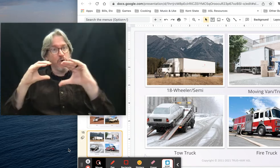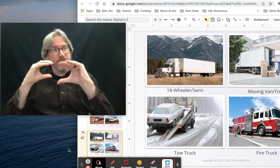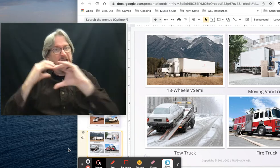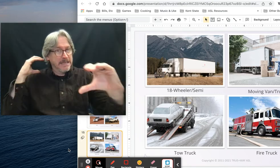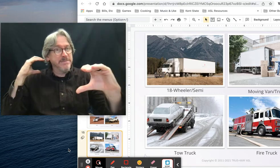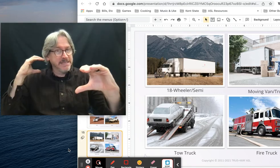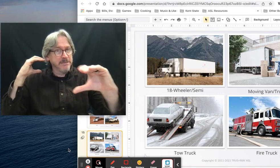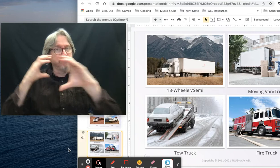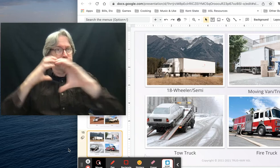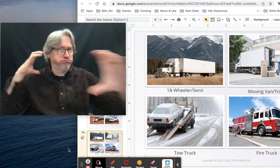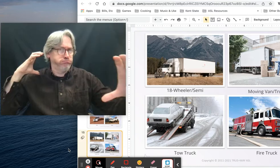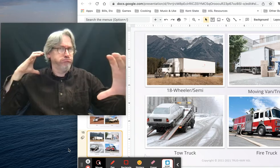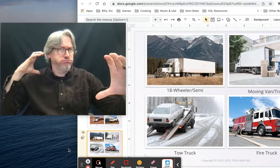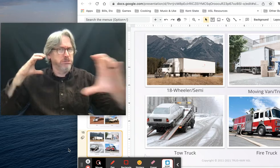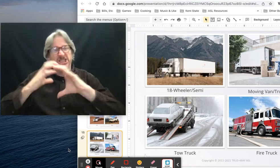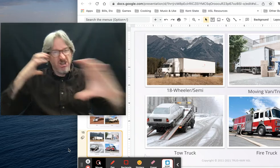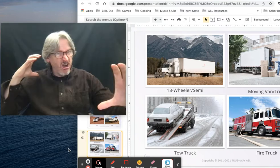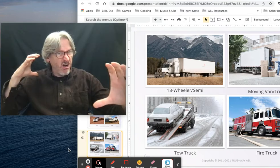more than like limousine,